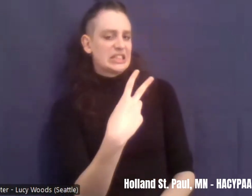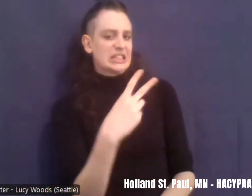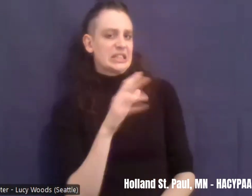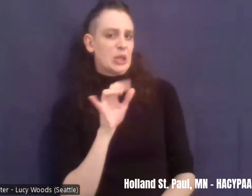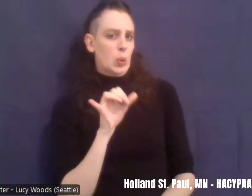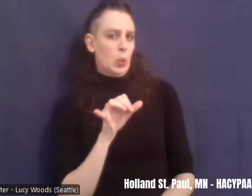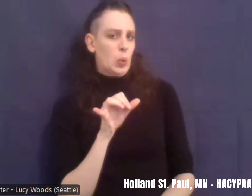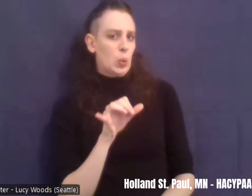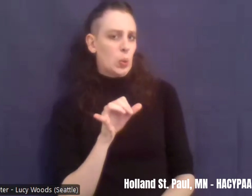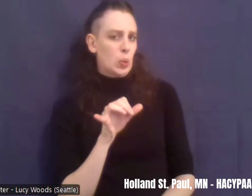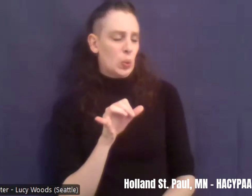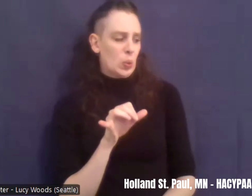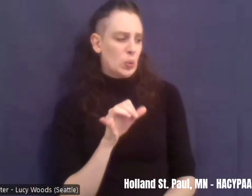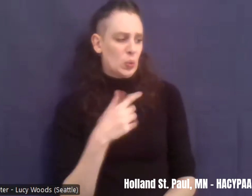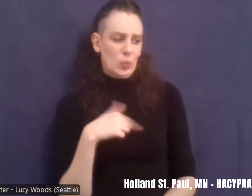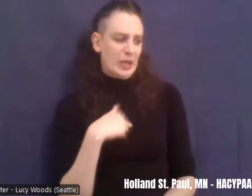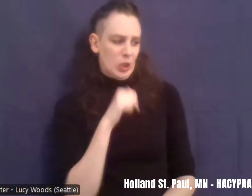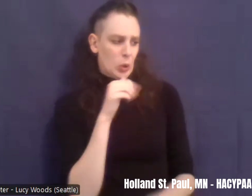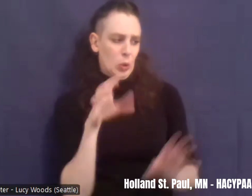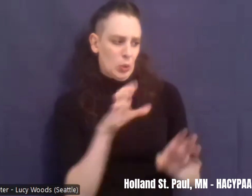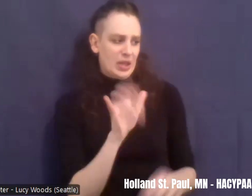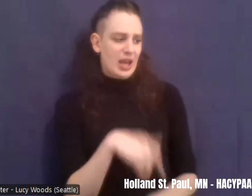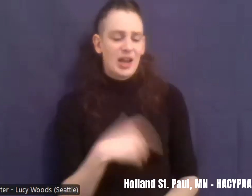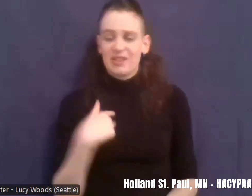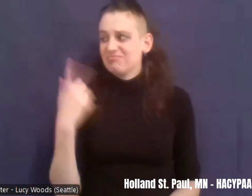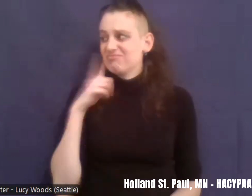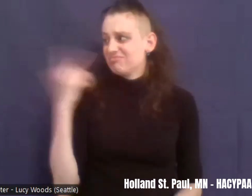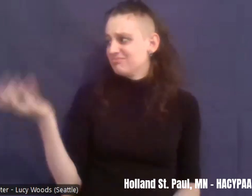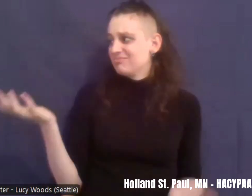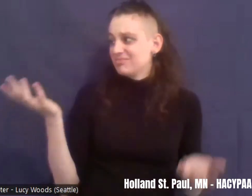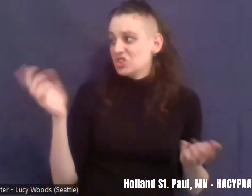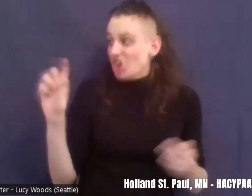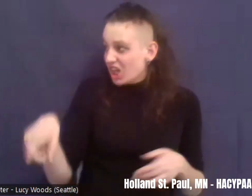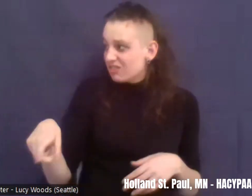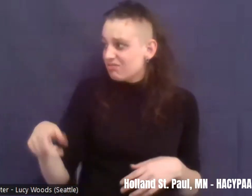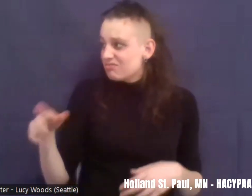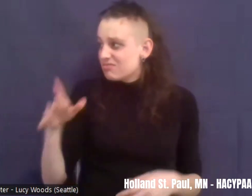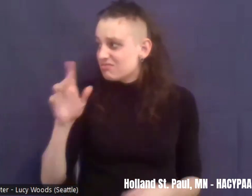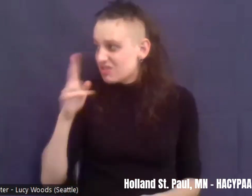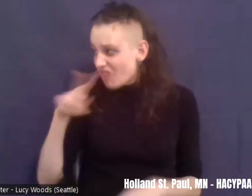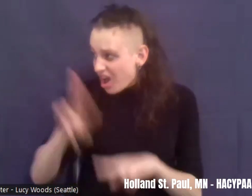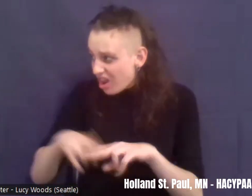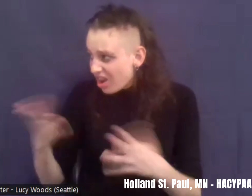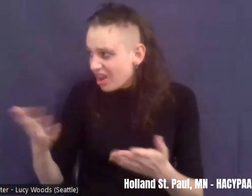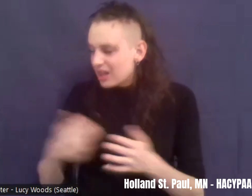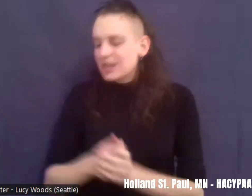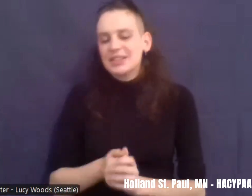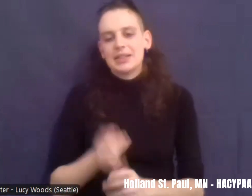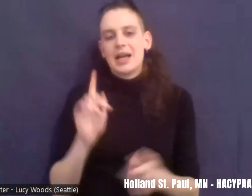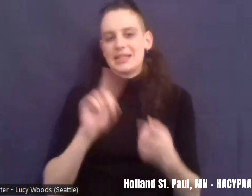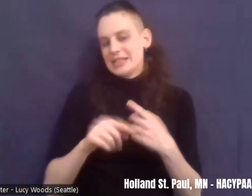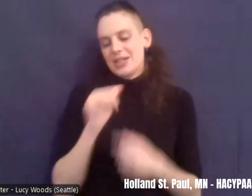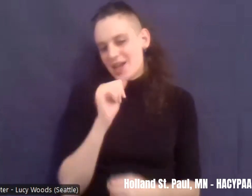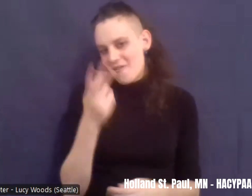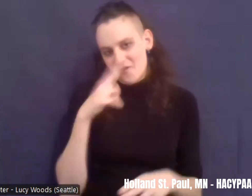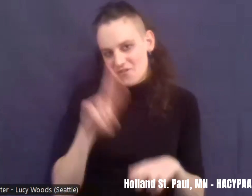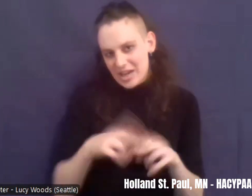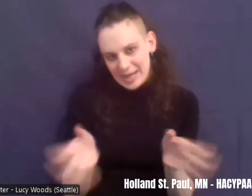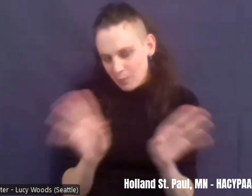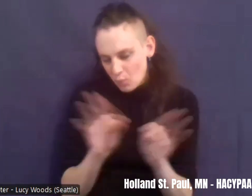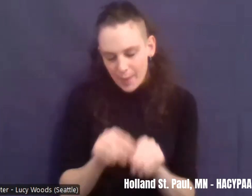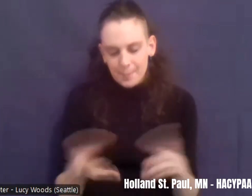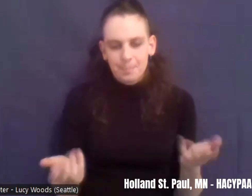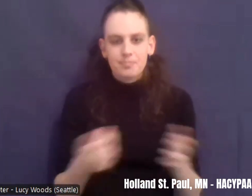fun. Until it wasn't. And then I got sober when I was 17 after I'd spent a lovely little jaunt